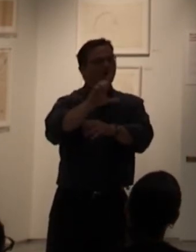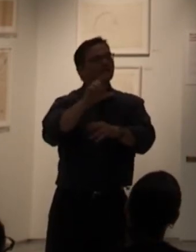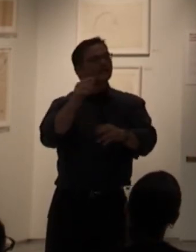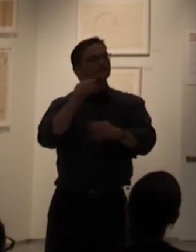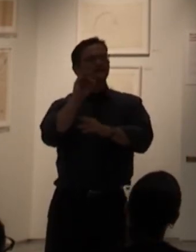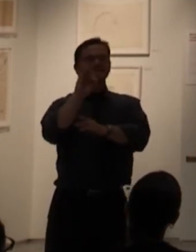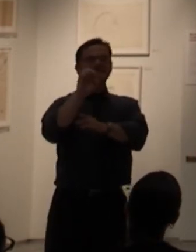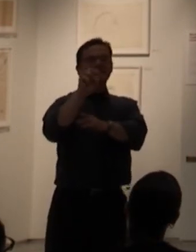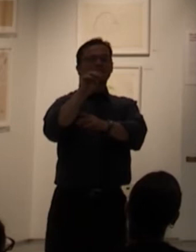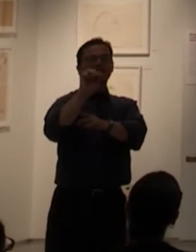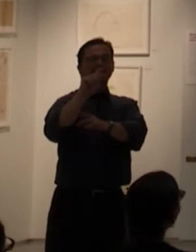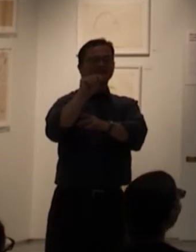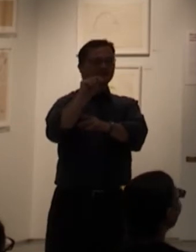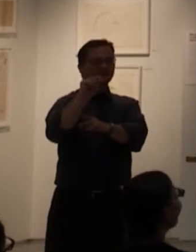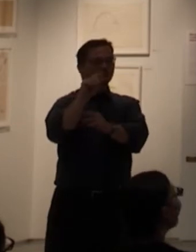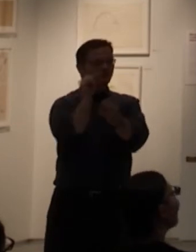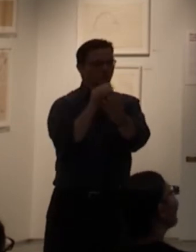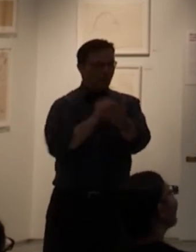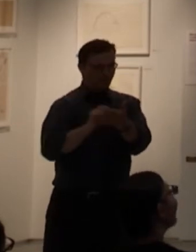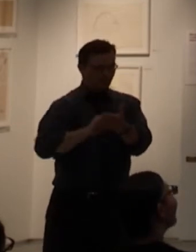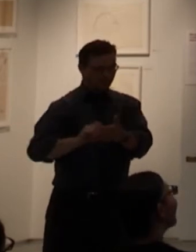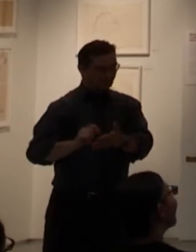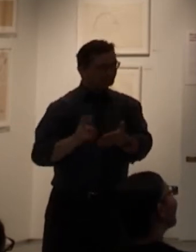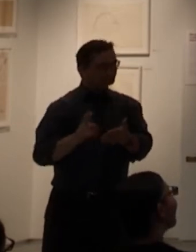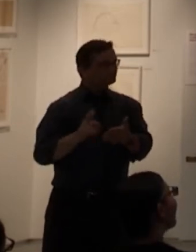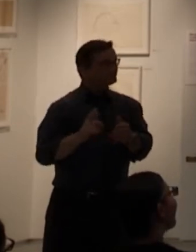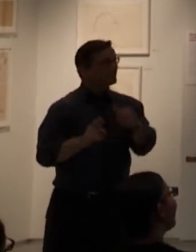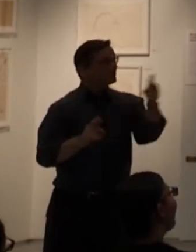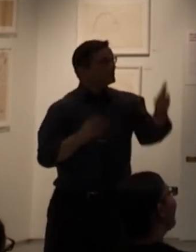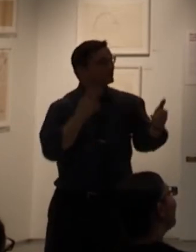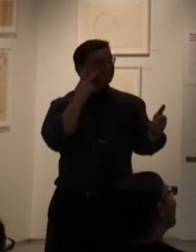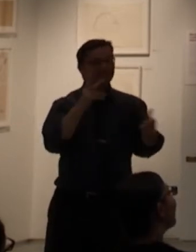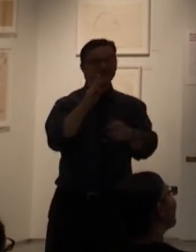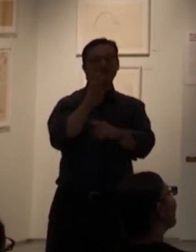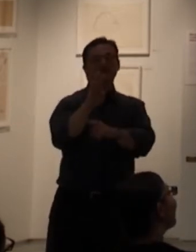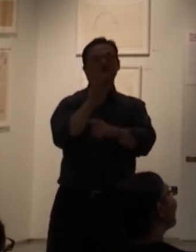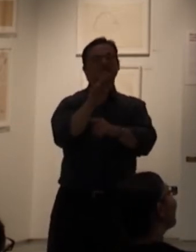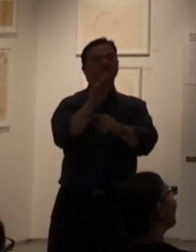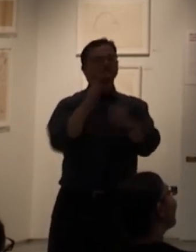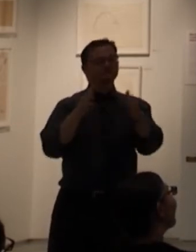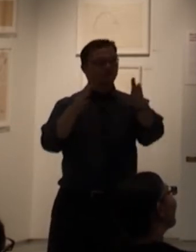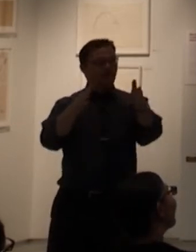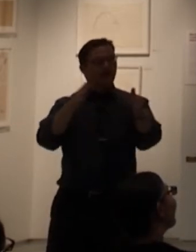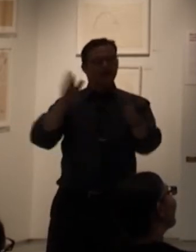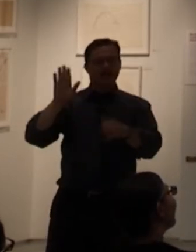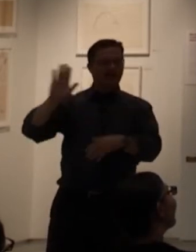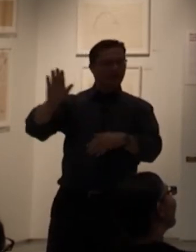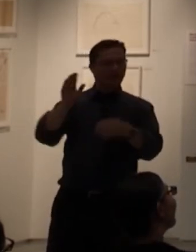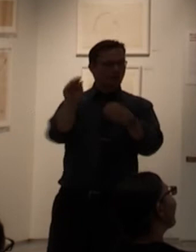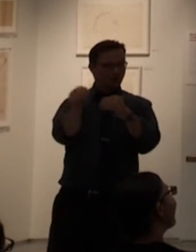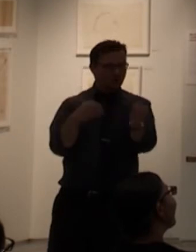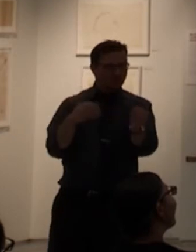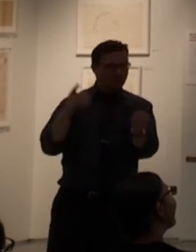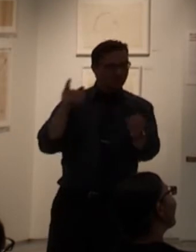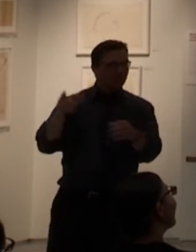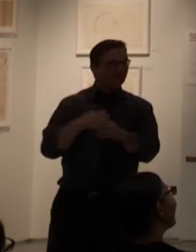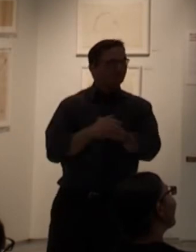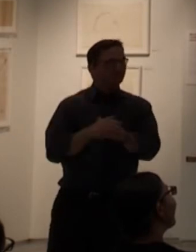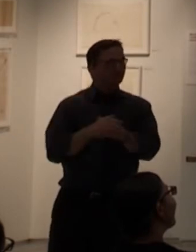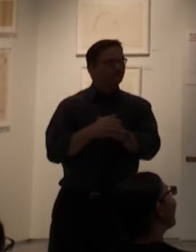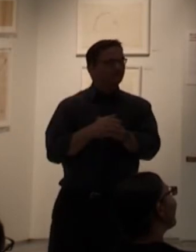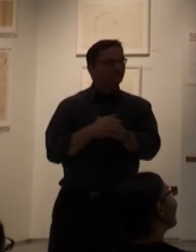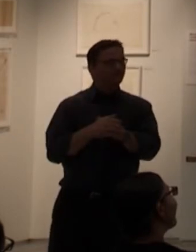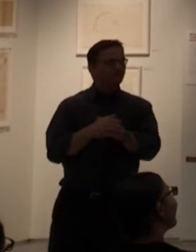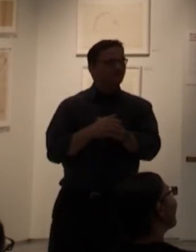writer. On the other side, you see the breezeway at Frank's office, and we